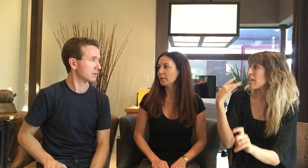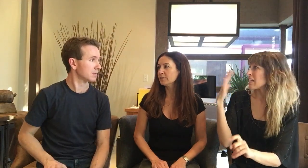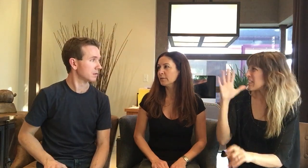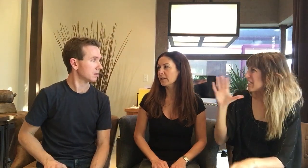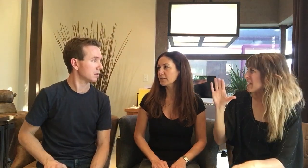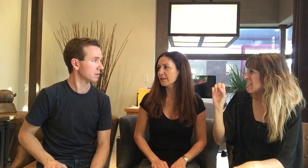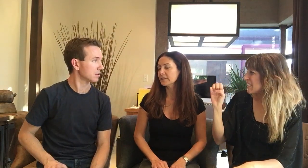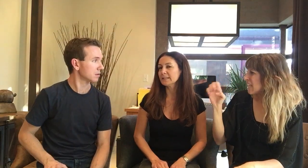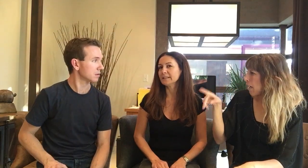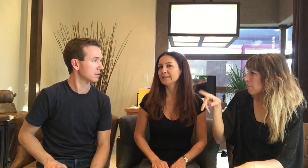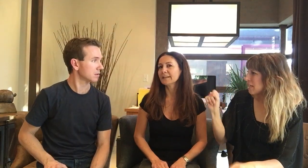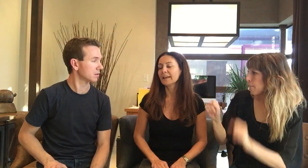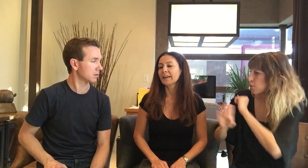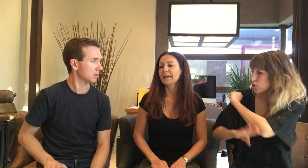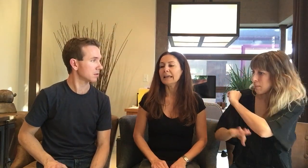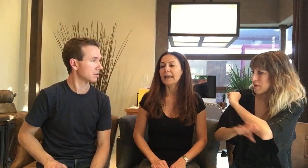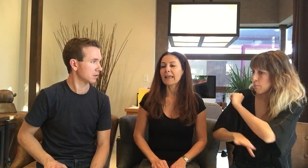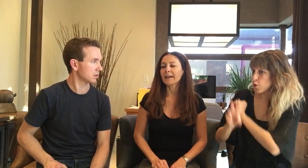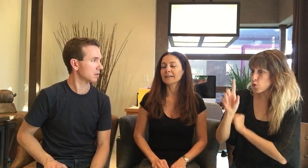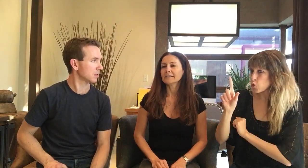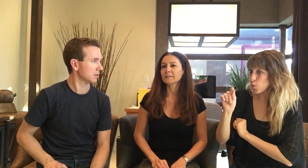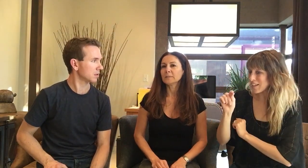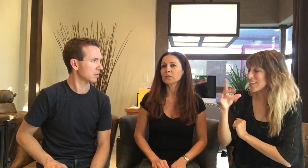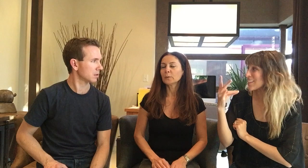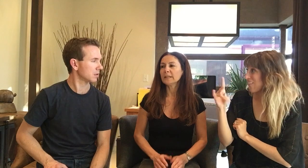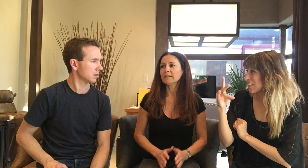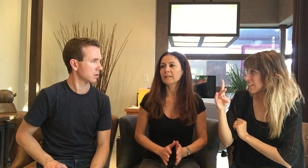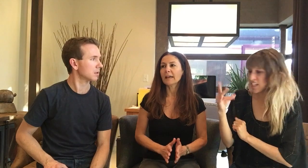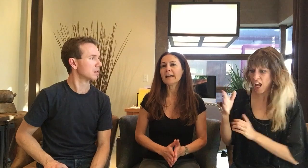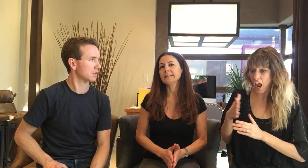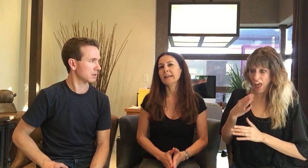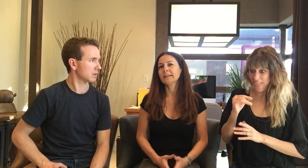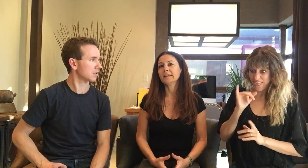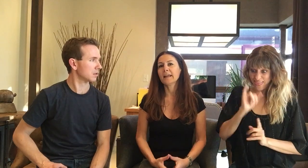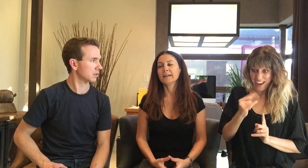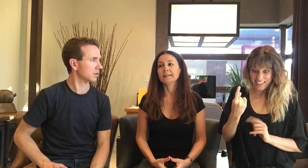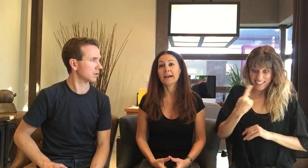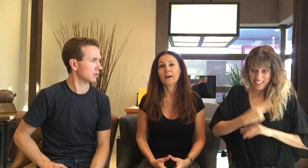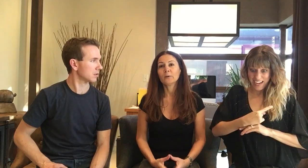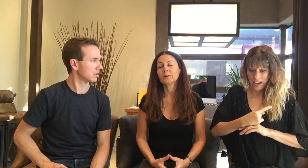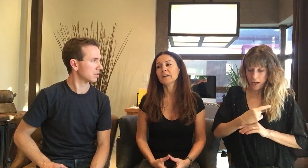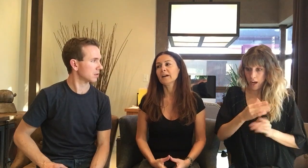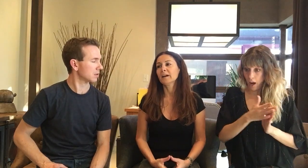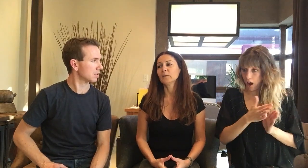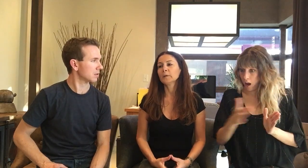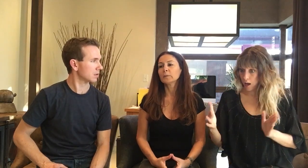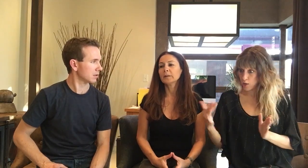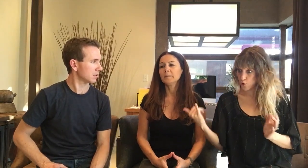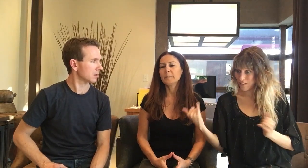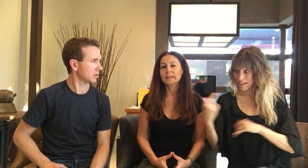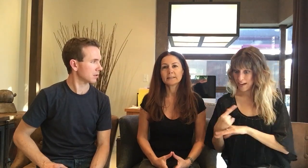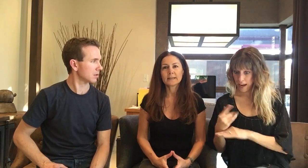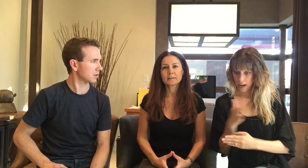of 2017. And between that date and now, we were in beta test